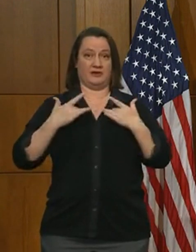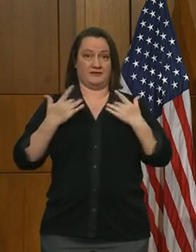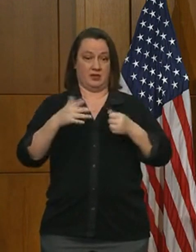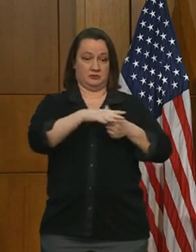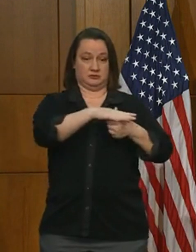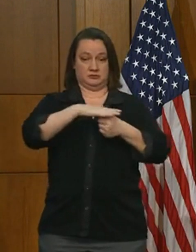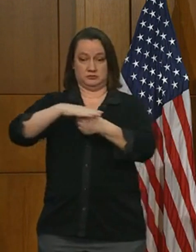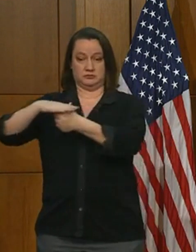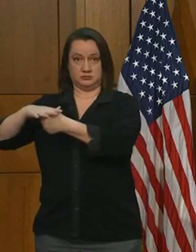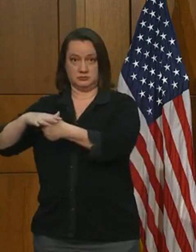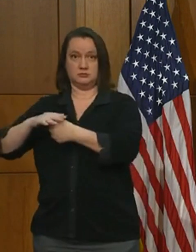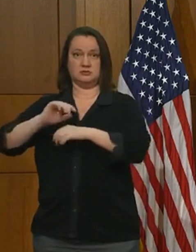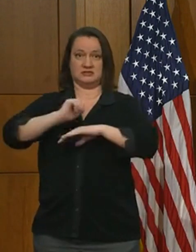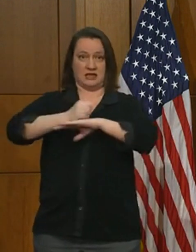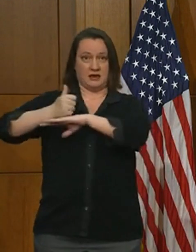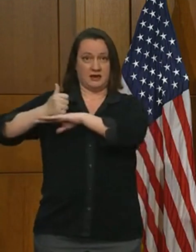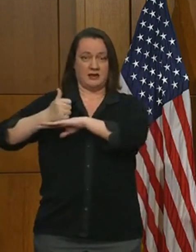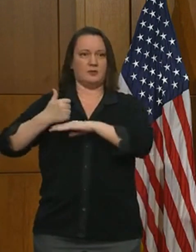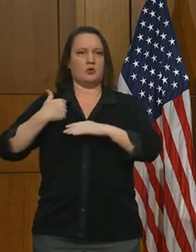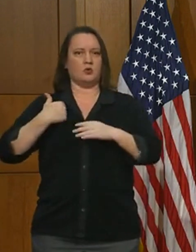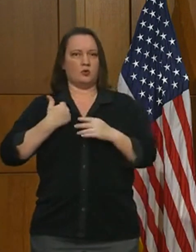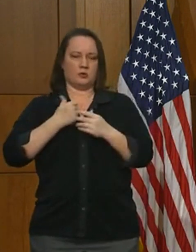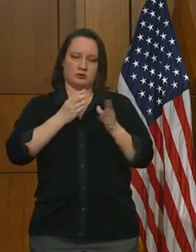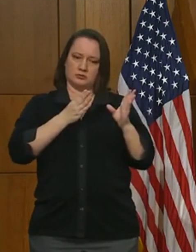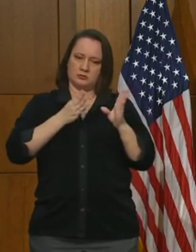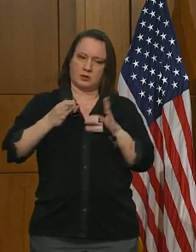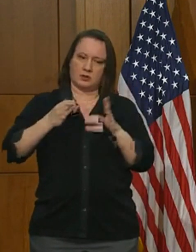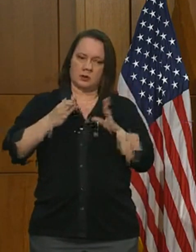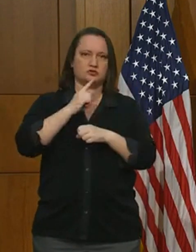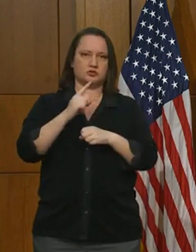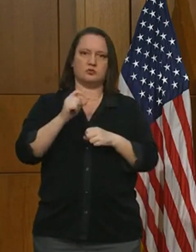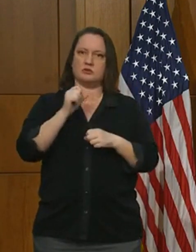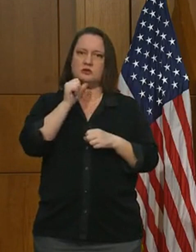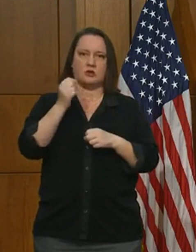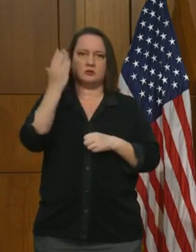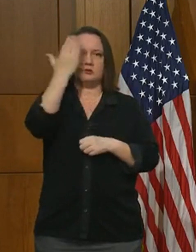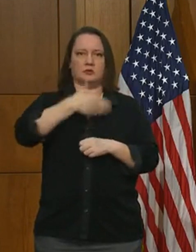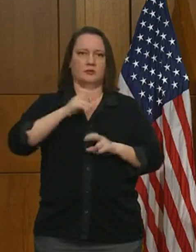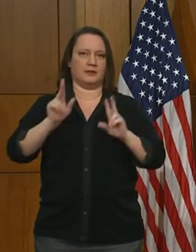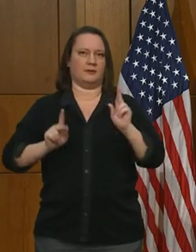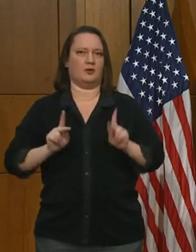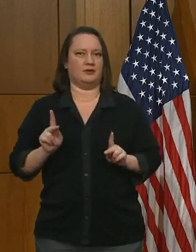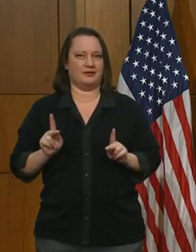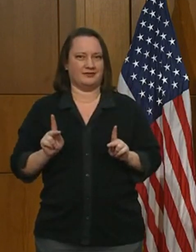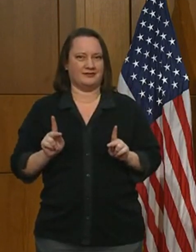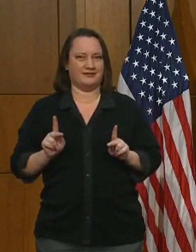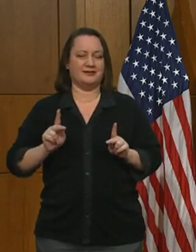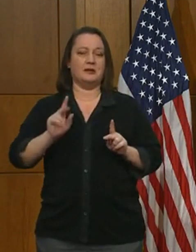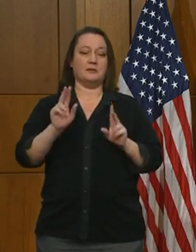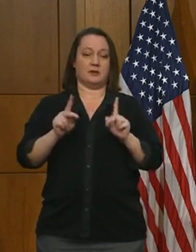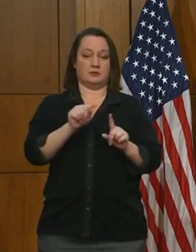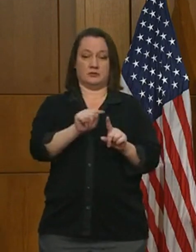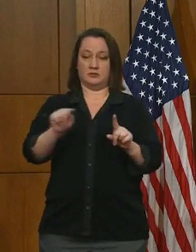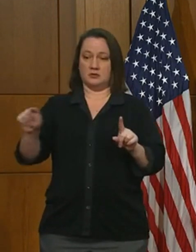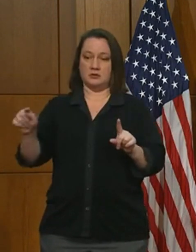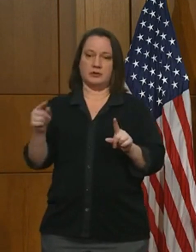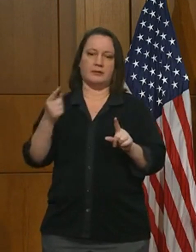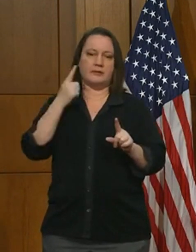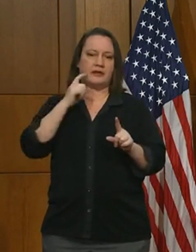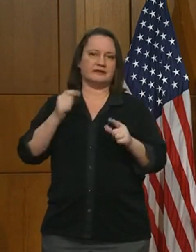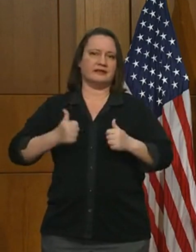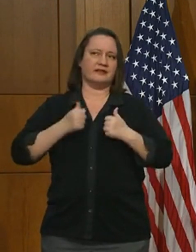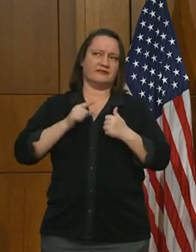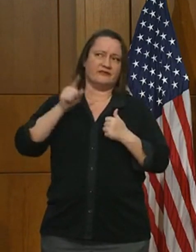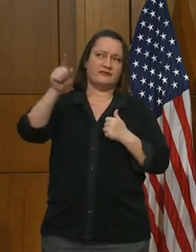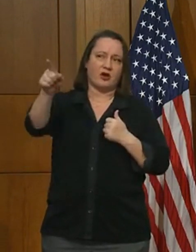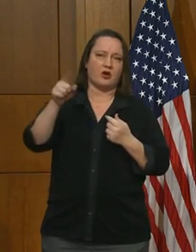missing populations of people that may be at extra risk to be infected because of their socioeconomic status or where they live geographically and